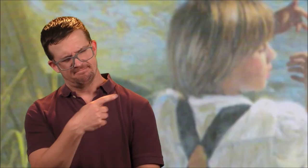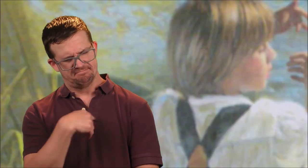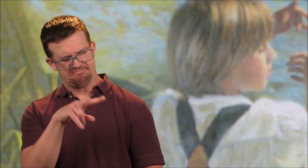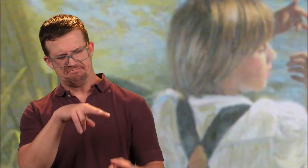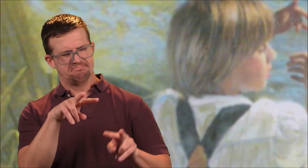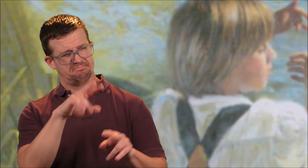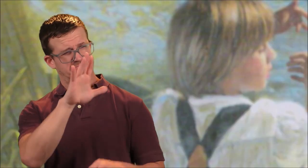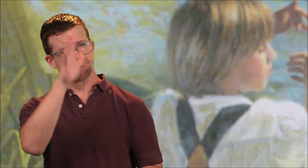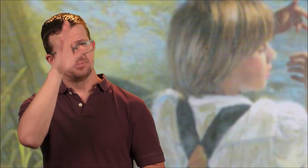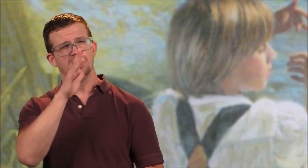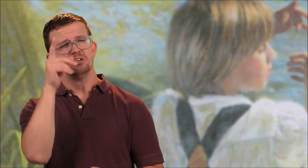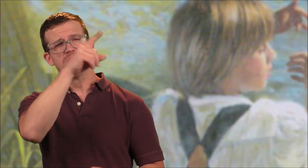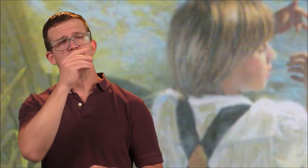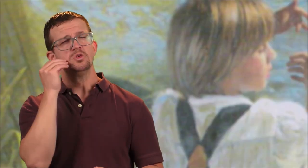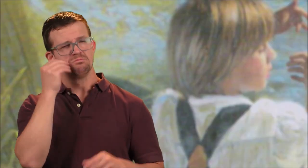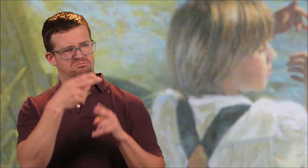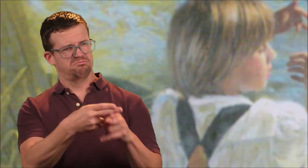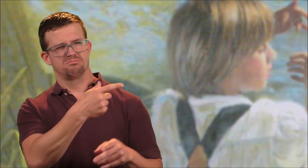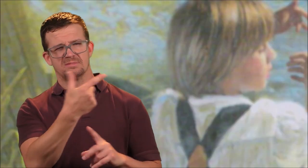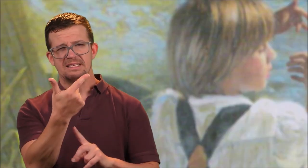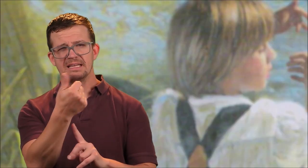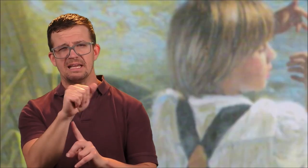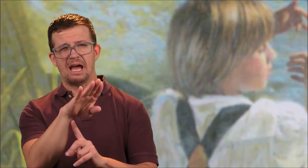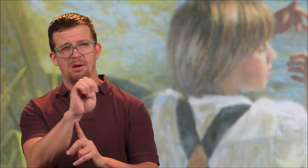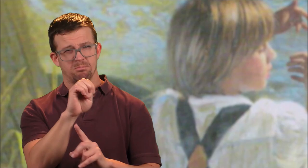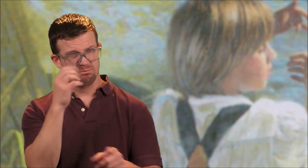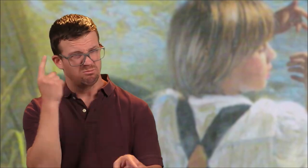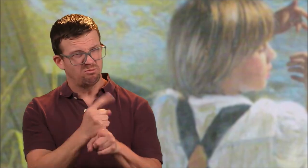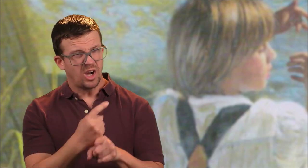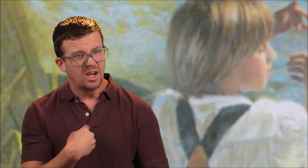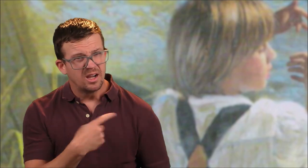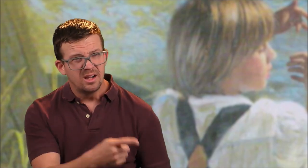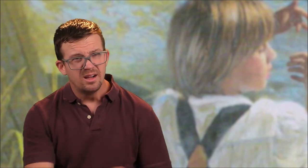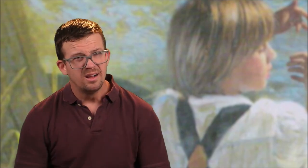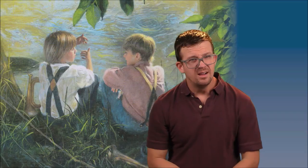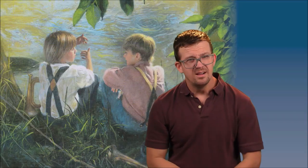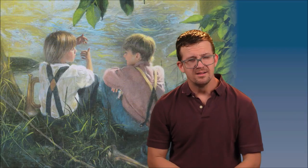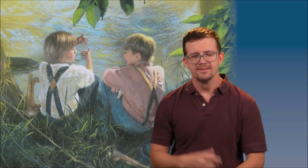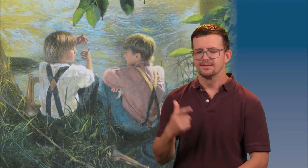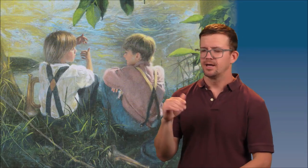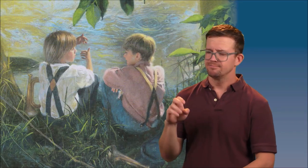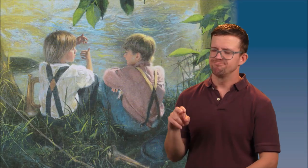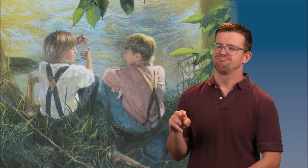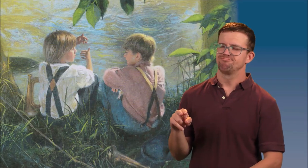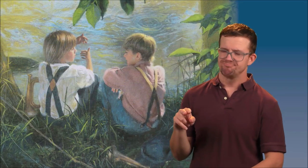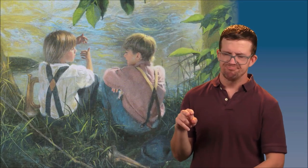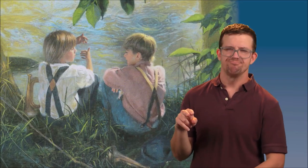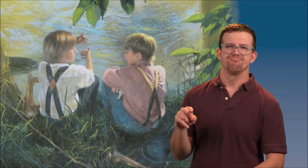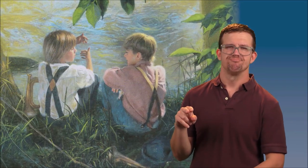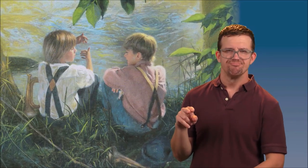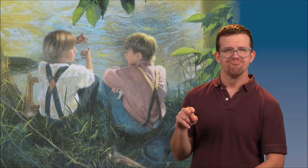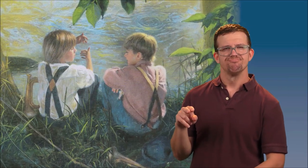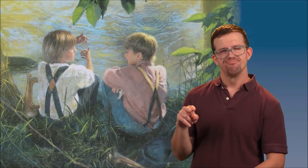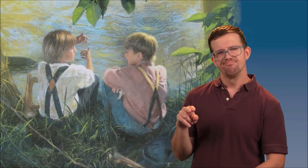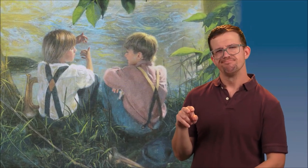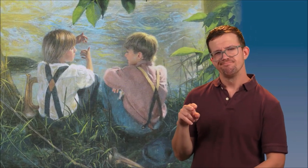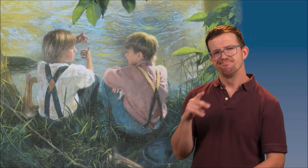would really be easy for a feller to keep track of. A right smart woman, my ma. Then